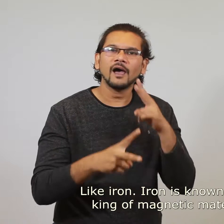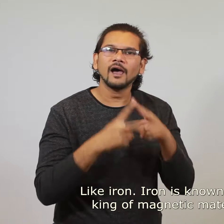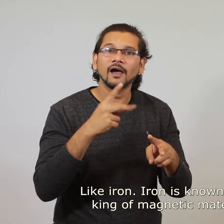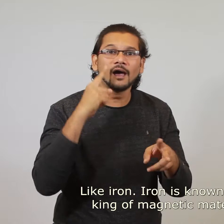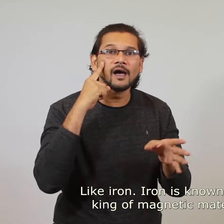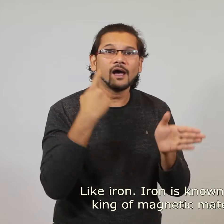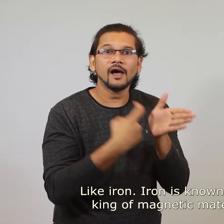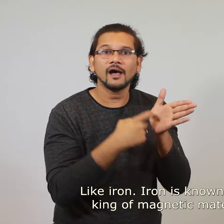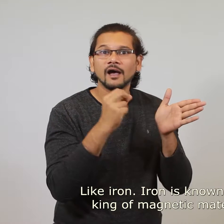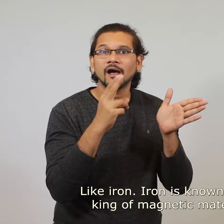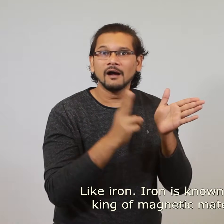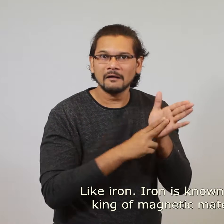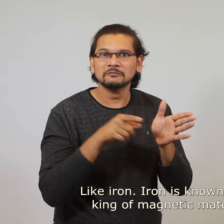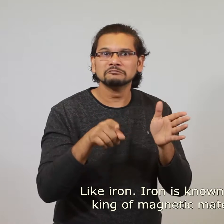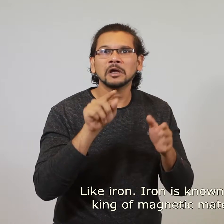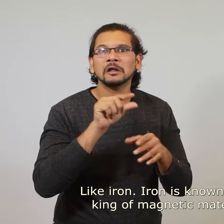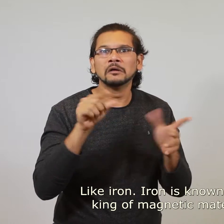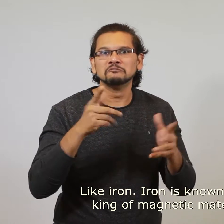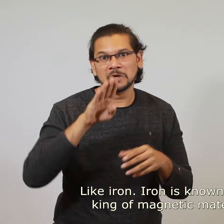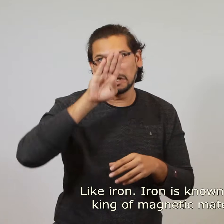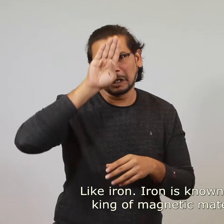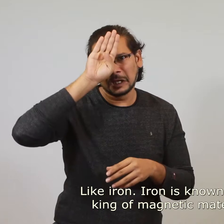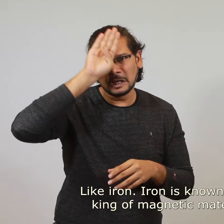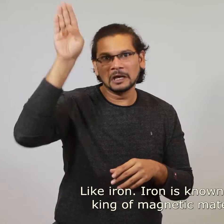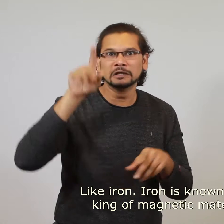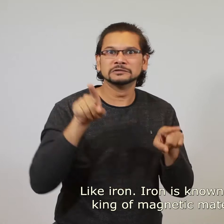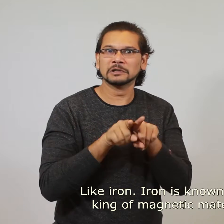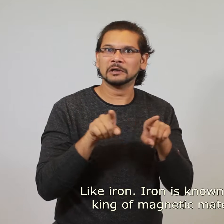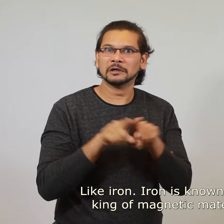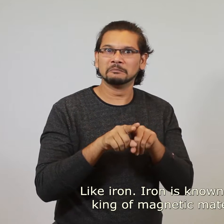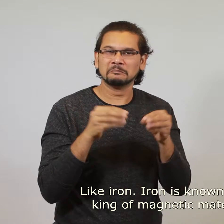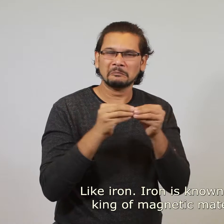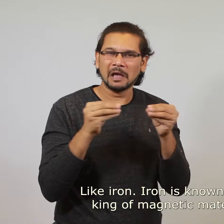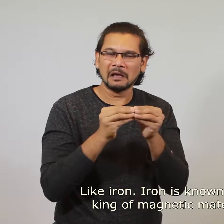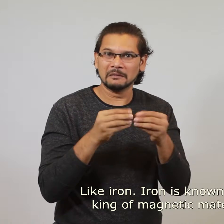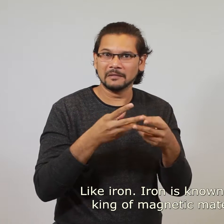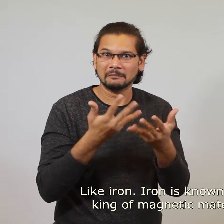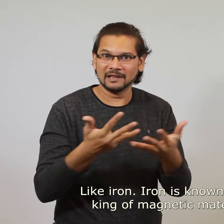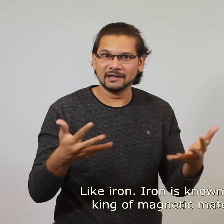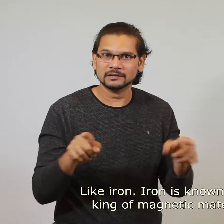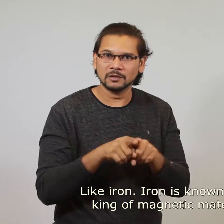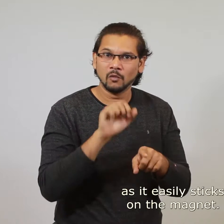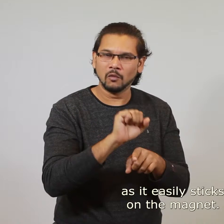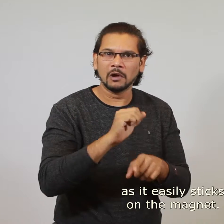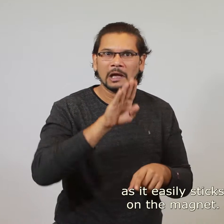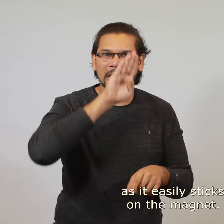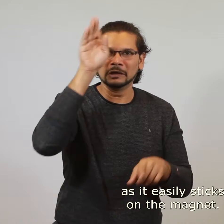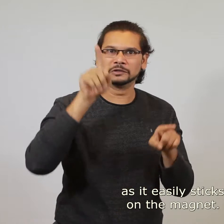Like iron. Iron is known as the king of magnetic materials, as it easily